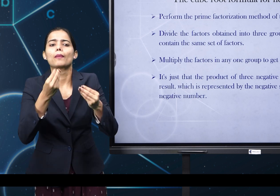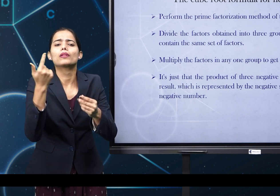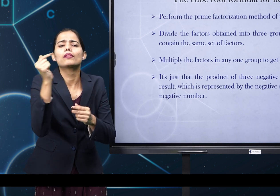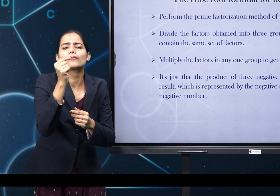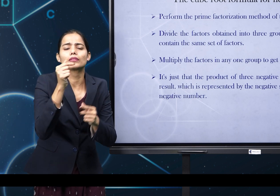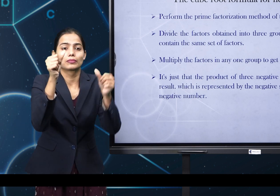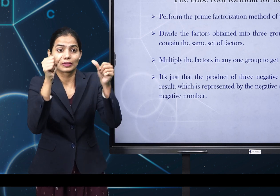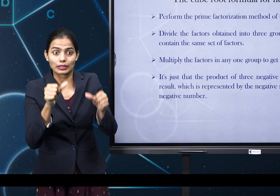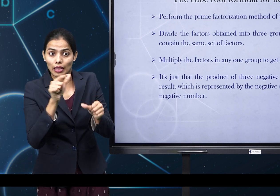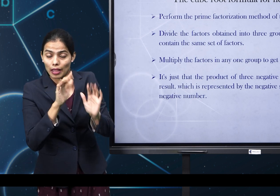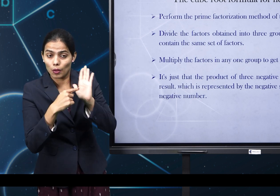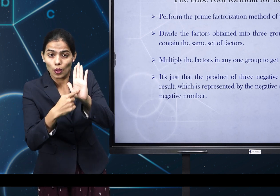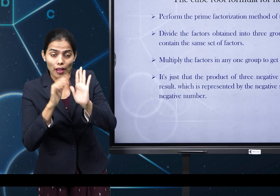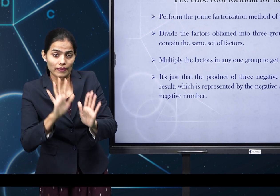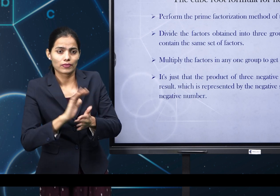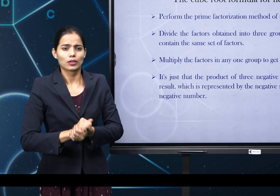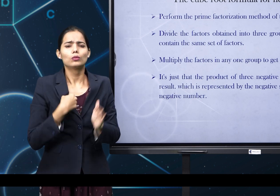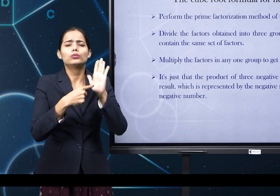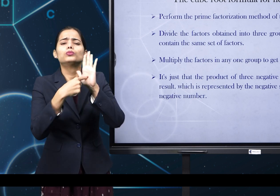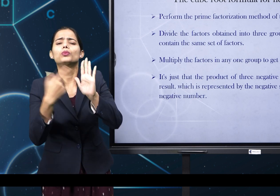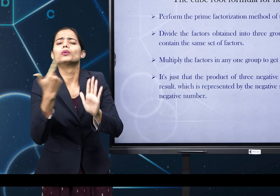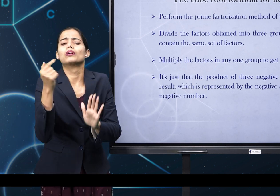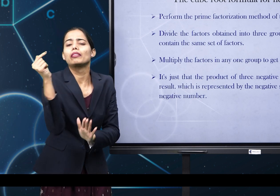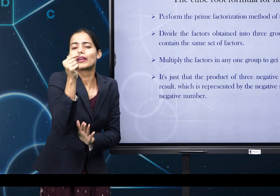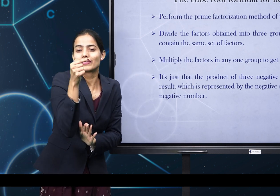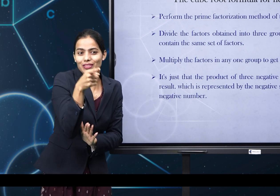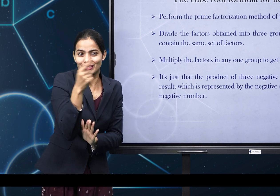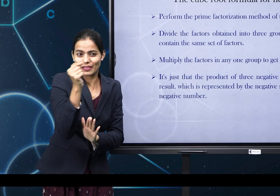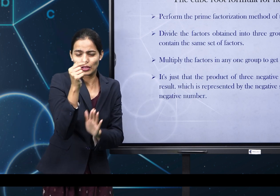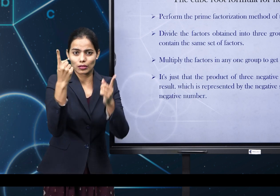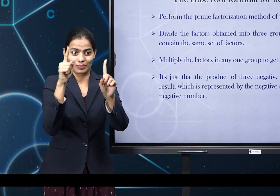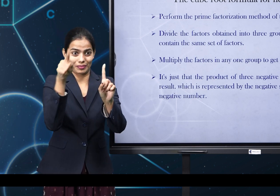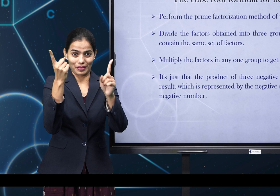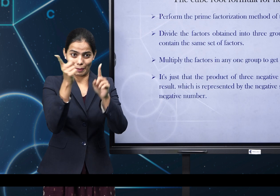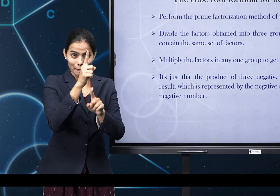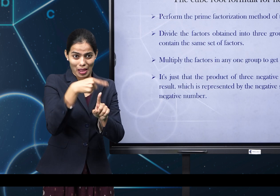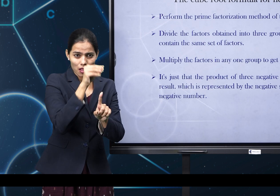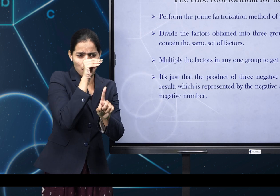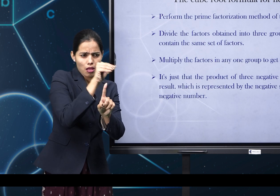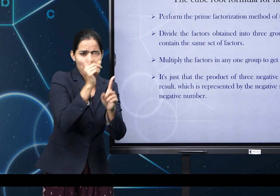which is represented by the negative sign with the cube root of a negative number.